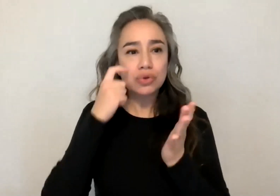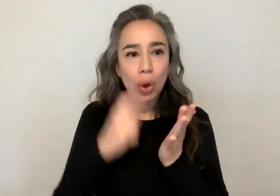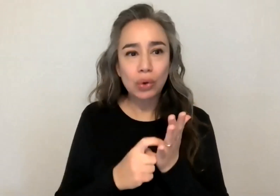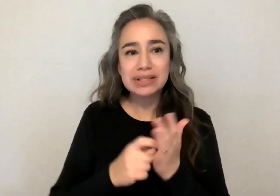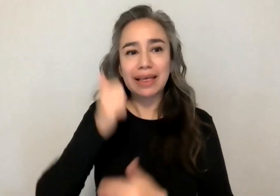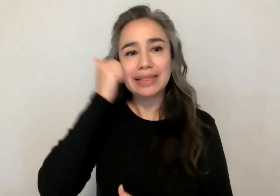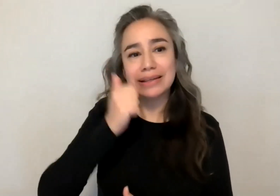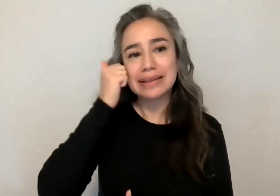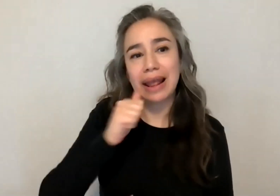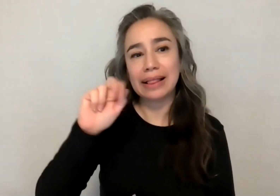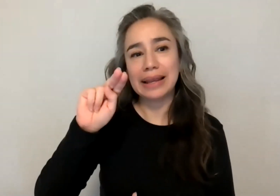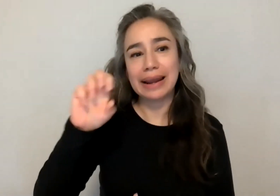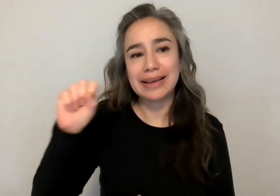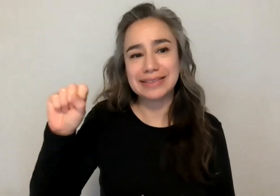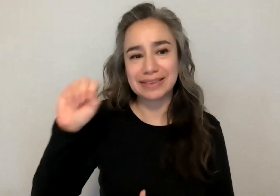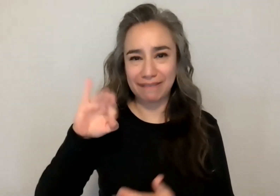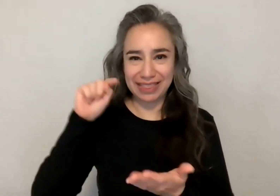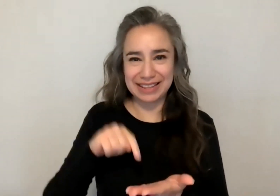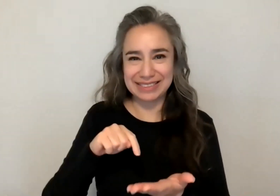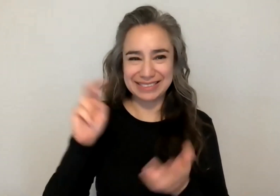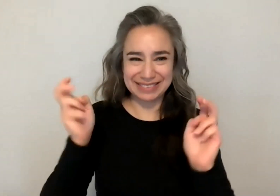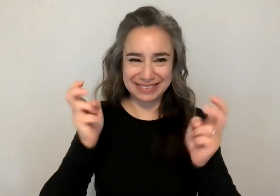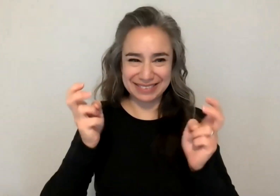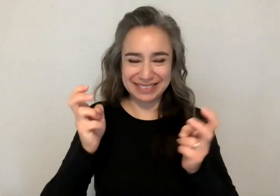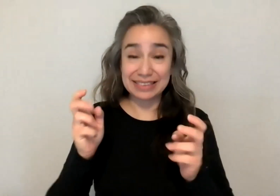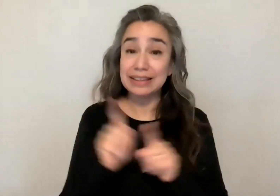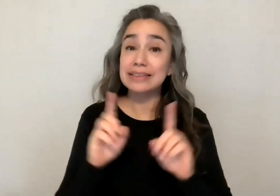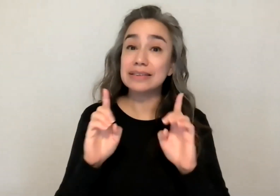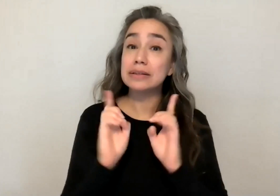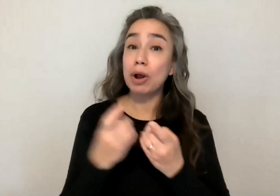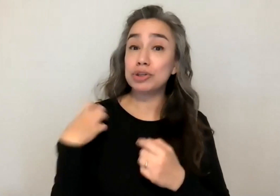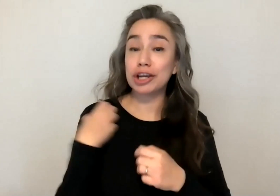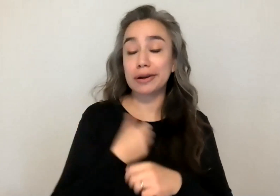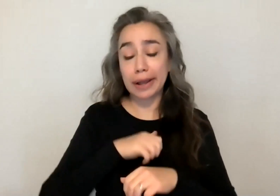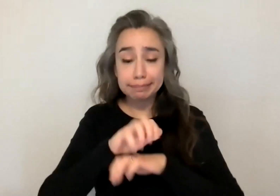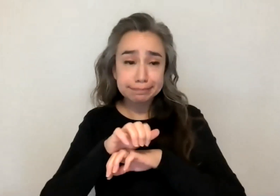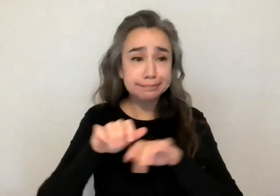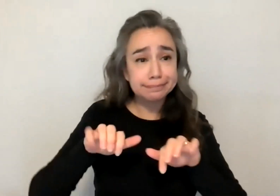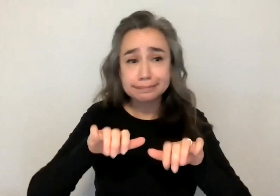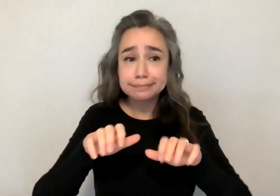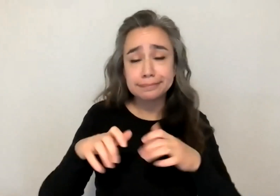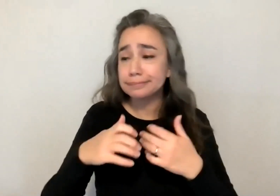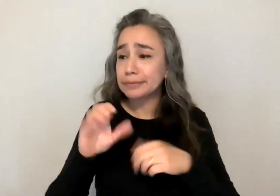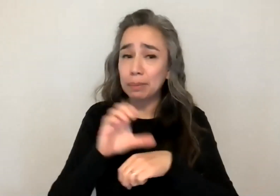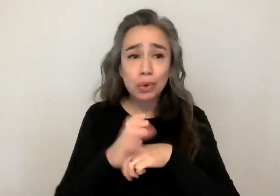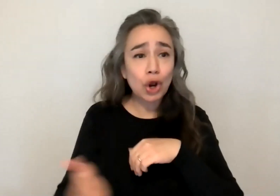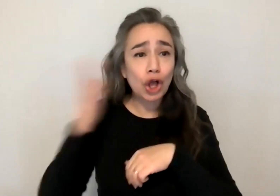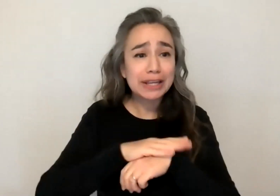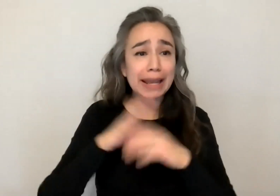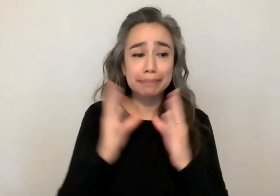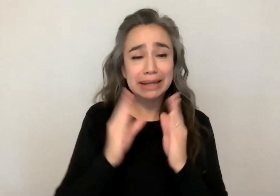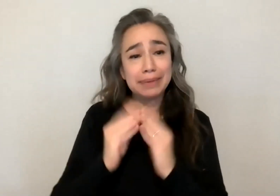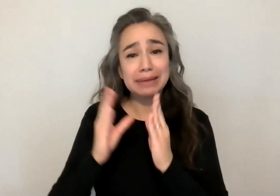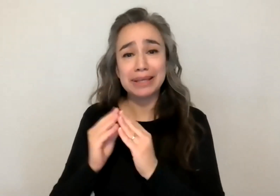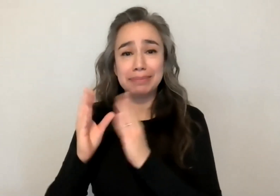minute. As a department chair, I have been sitting in front of my computer all morning having meetings, and I think maybe